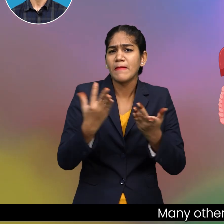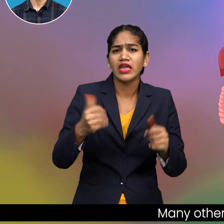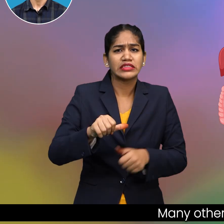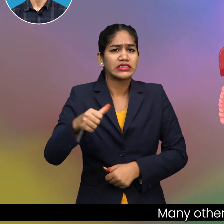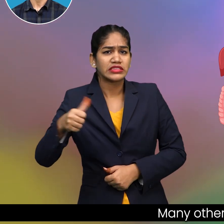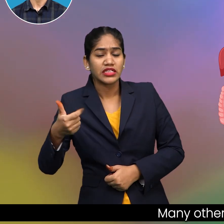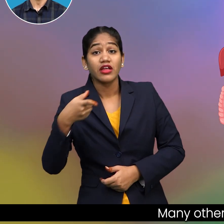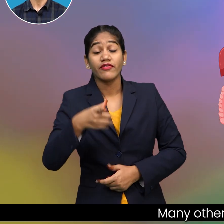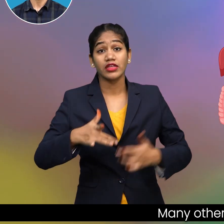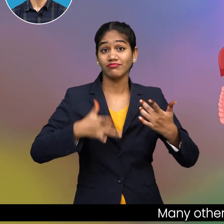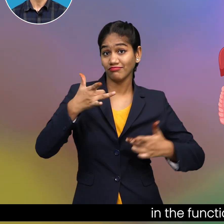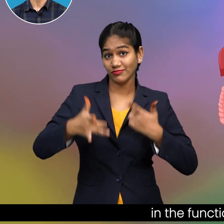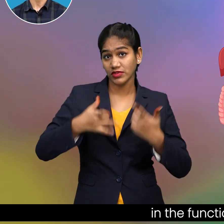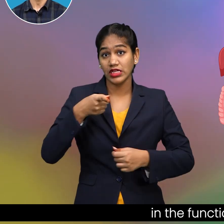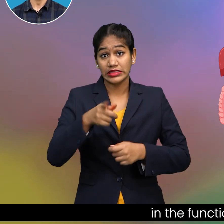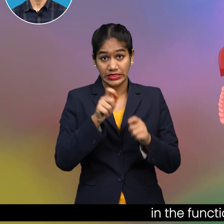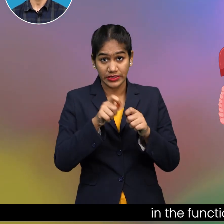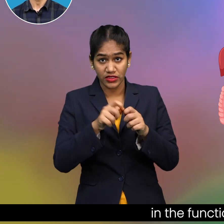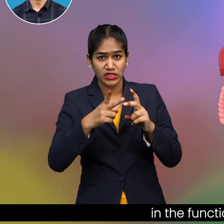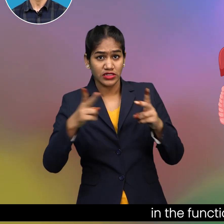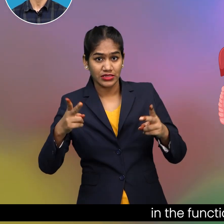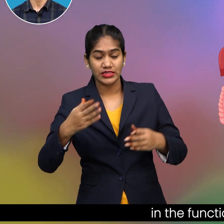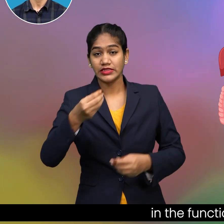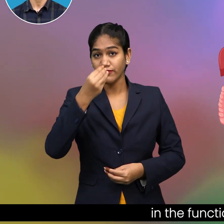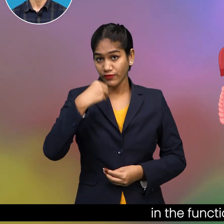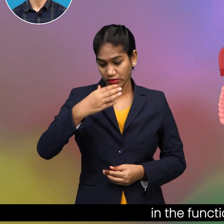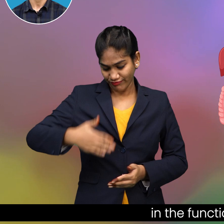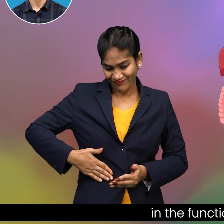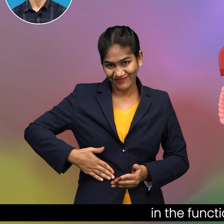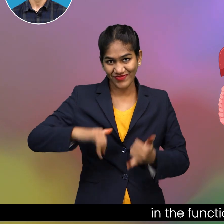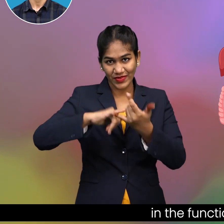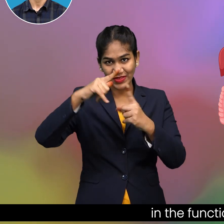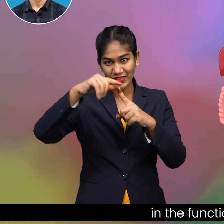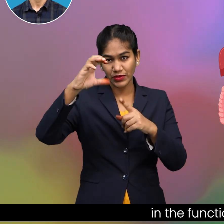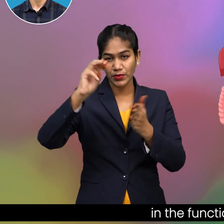Many others were interested in the function of the pancreas.